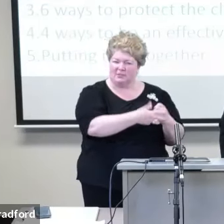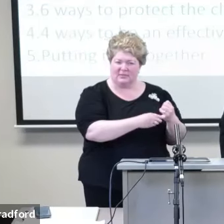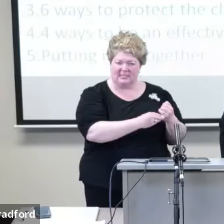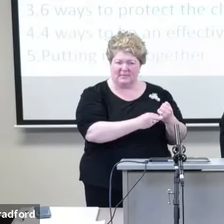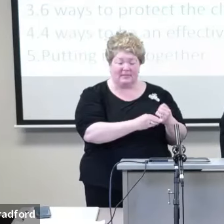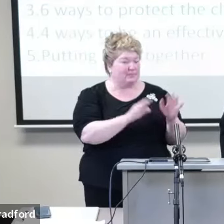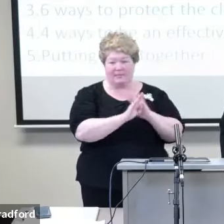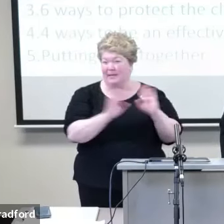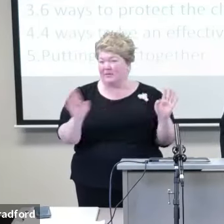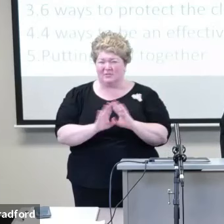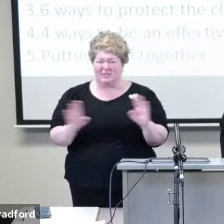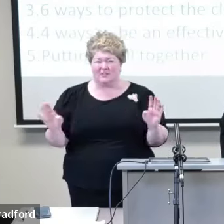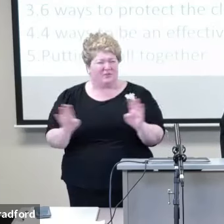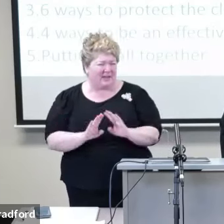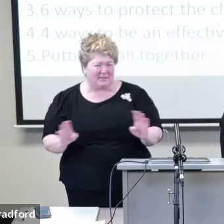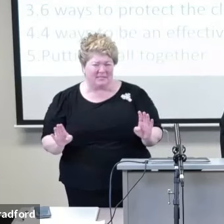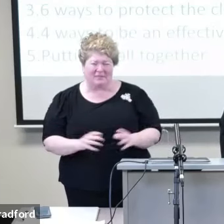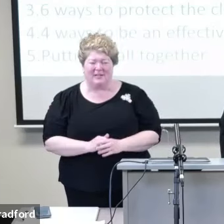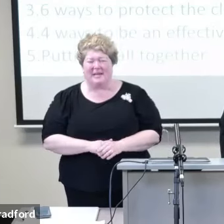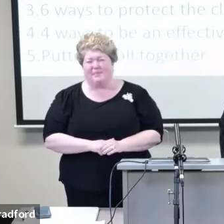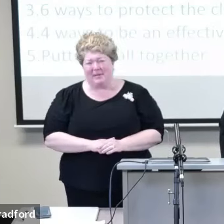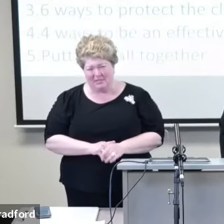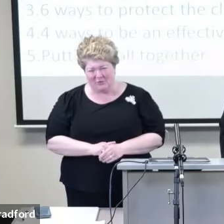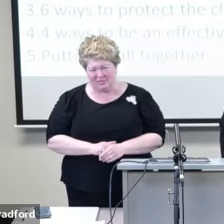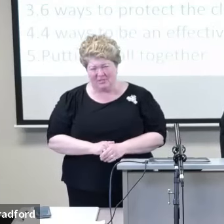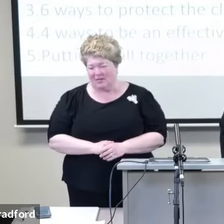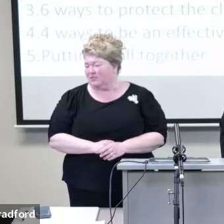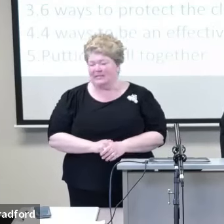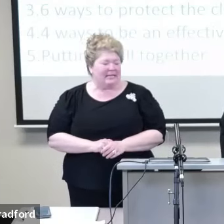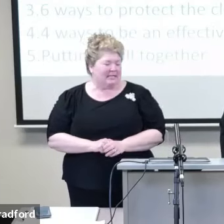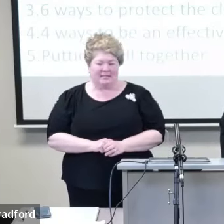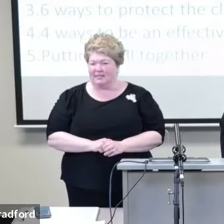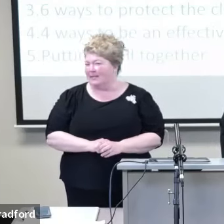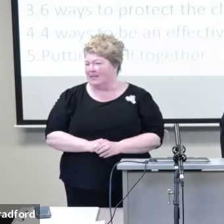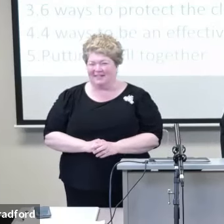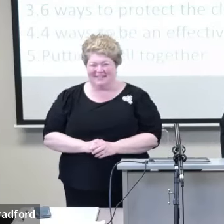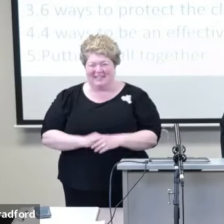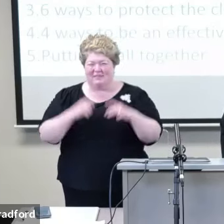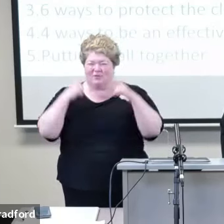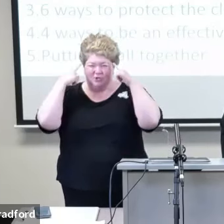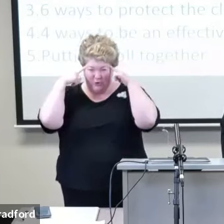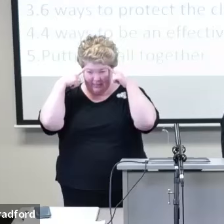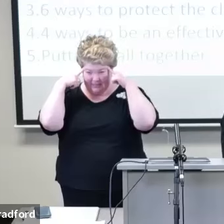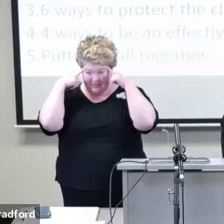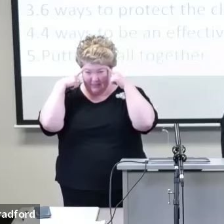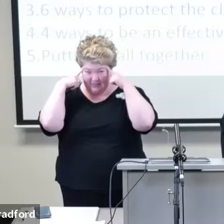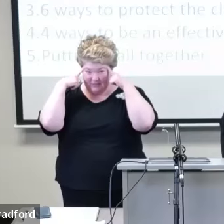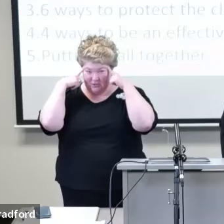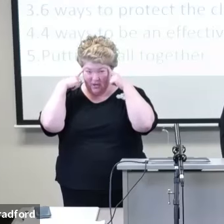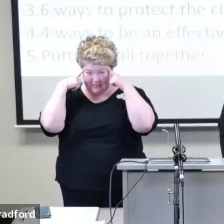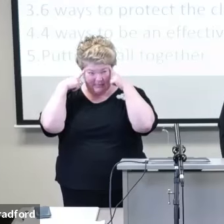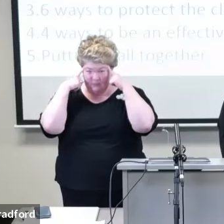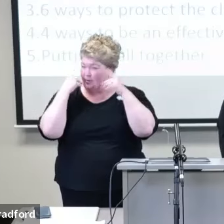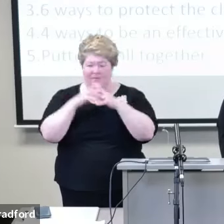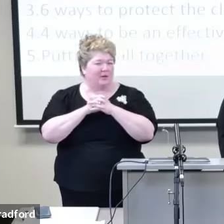other physical disabilities but a medical doctor a family doctor a pediatrician doctor cannot tell if there's learning disabilities